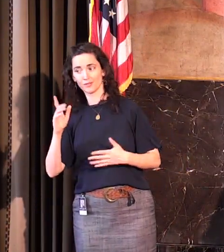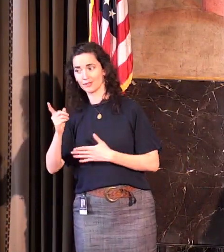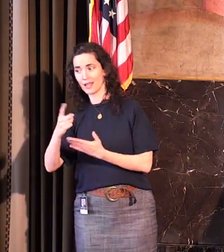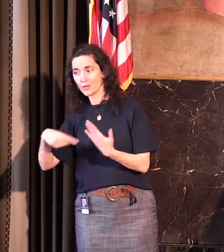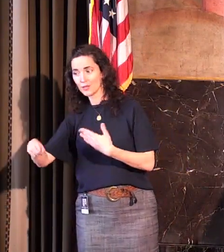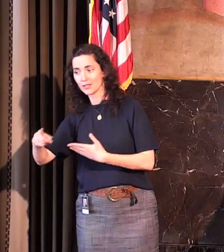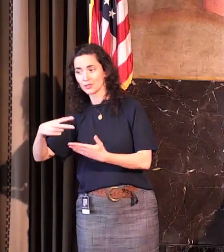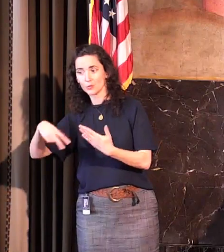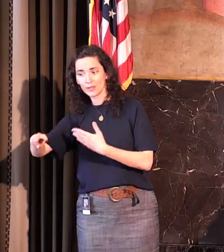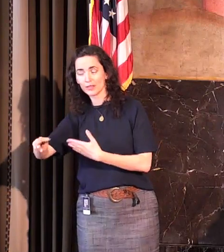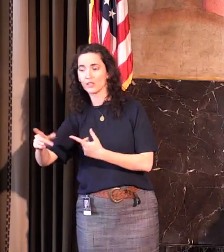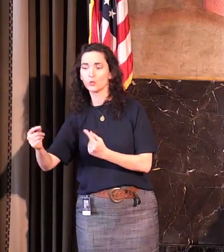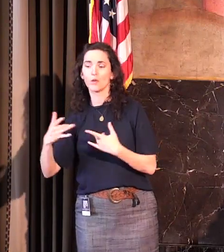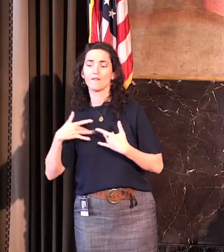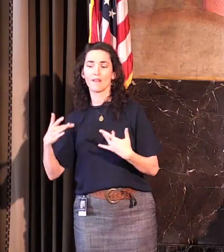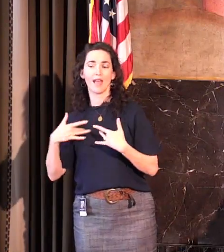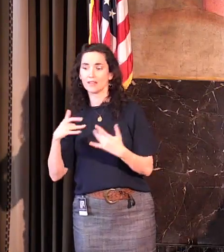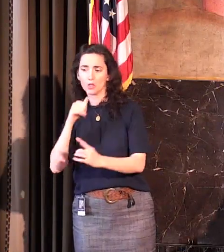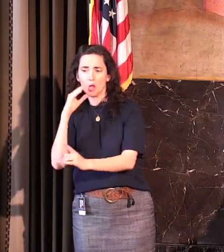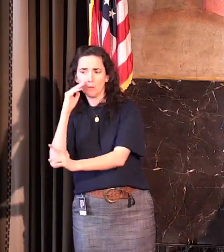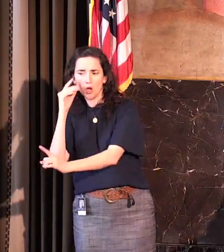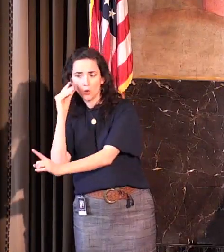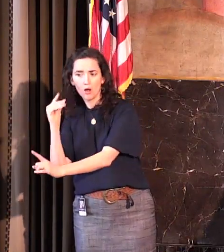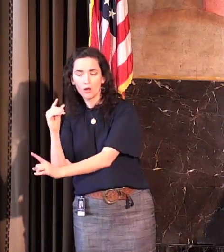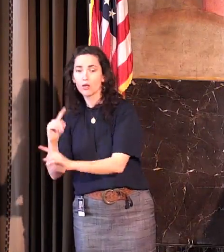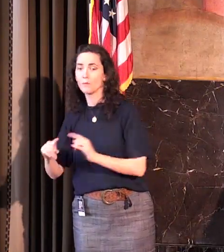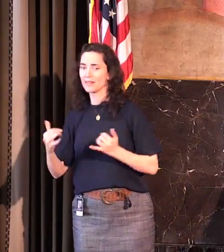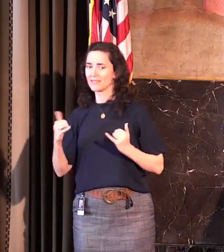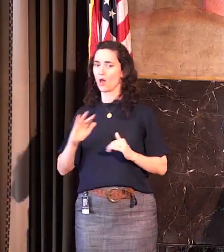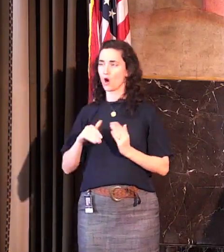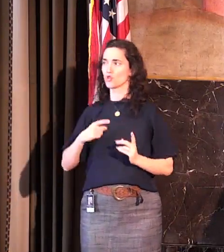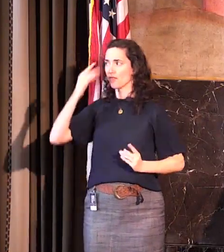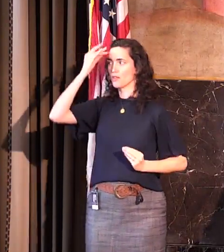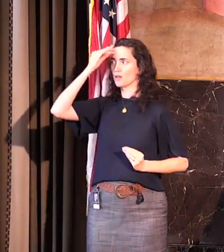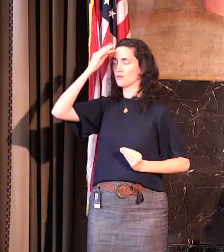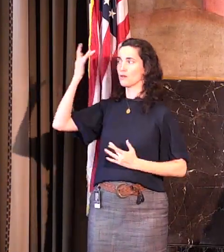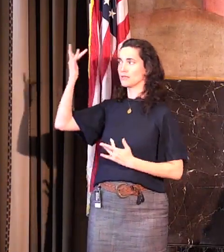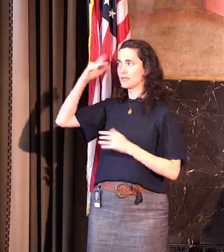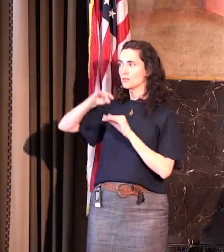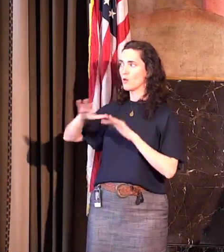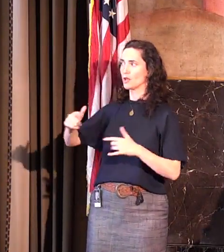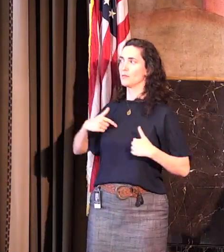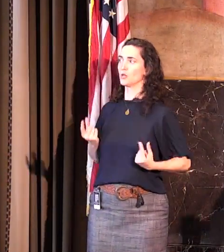not related to Mardi Gras, everybody needs to be taking these things into consideration.